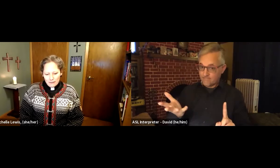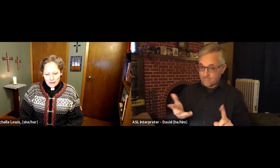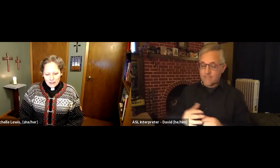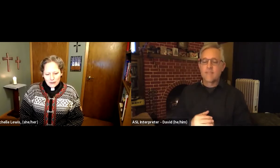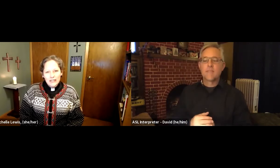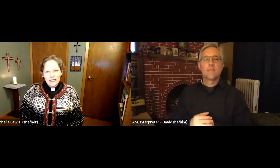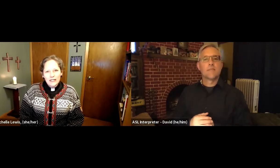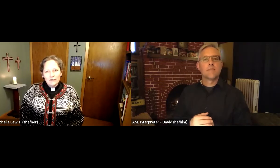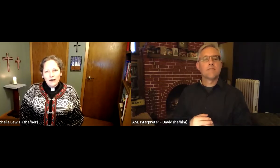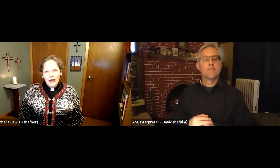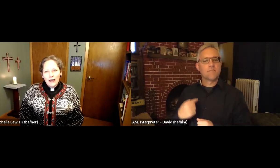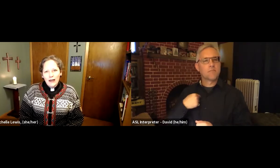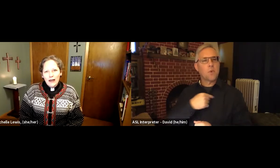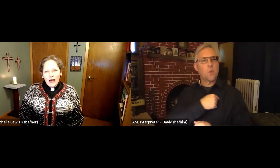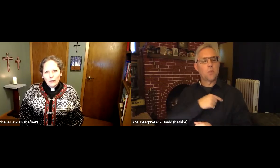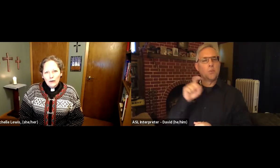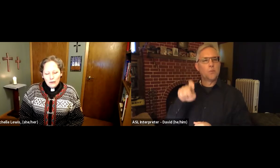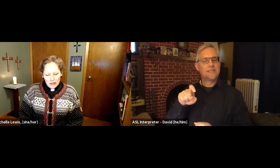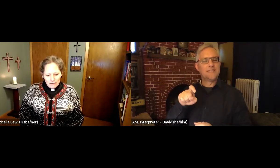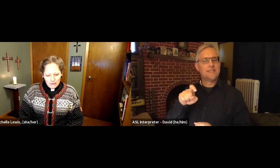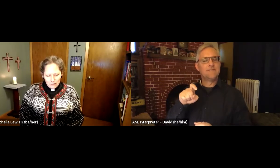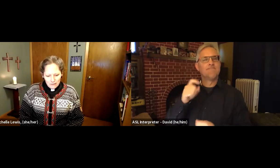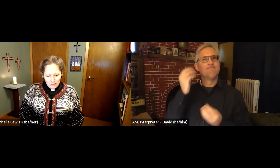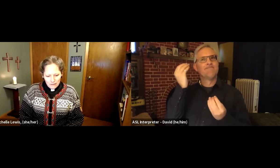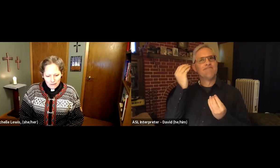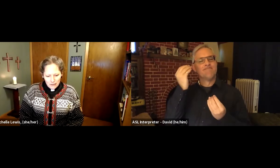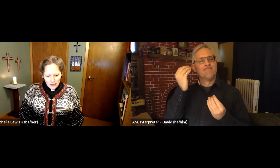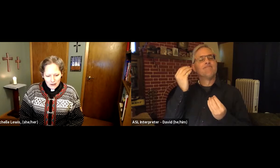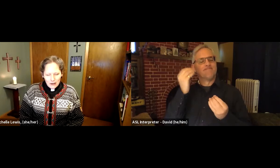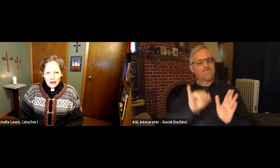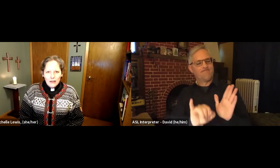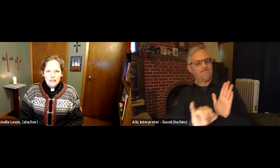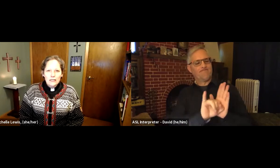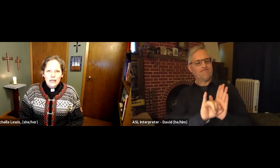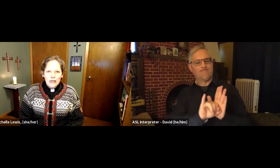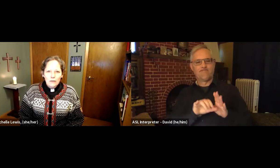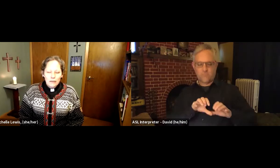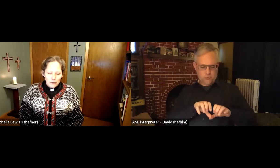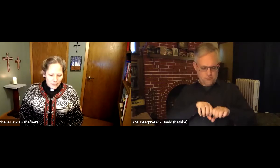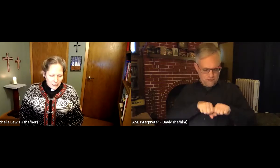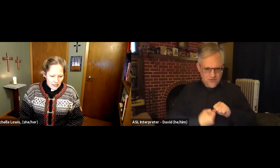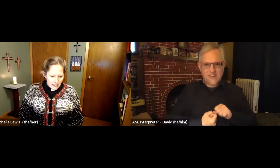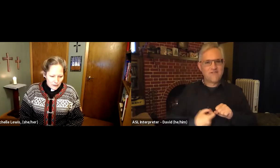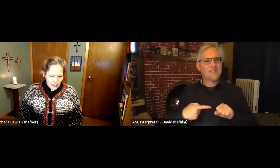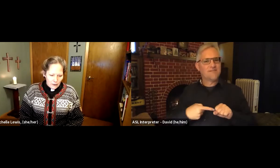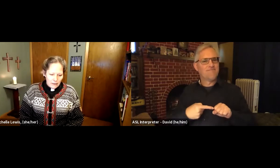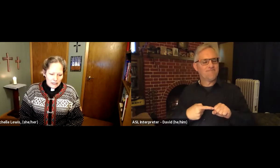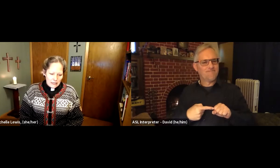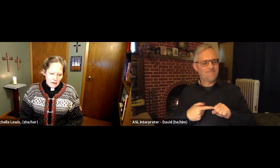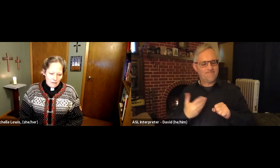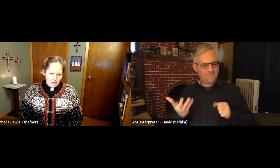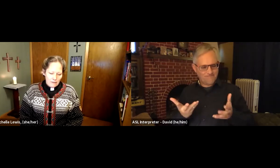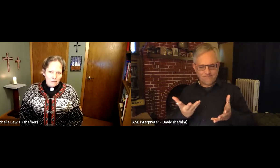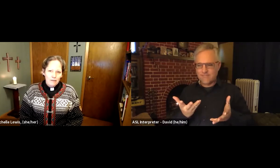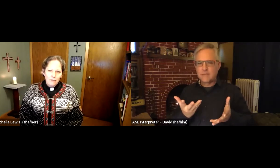time to identify our grief and to name those things we are